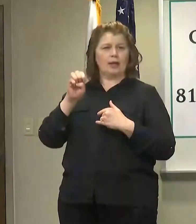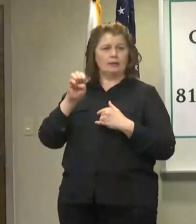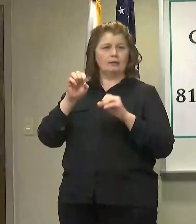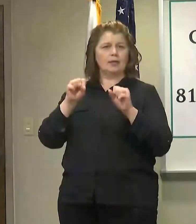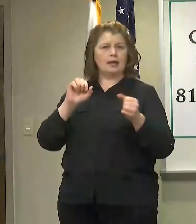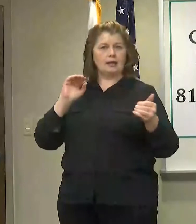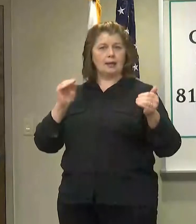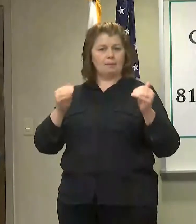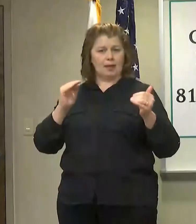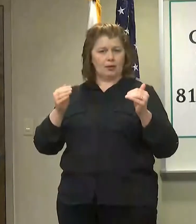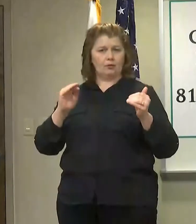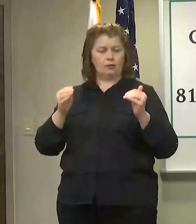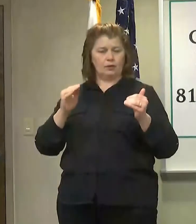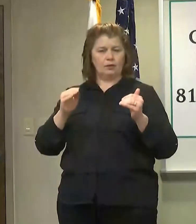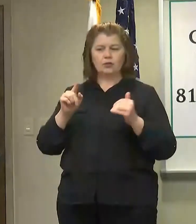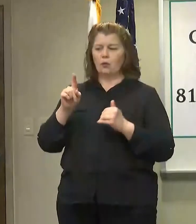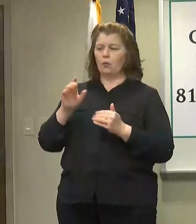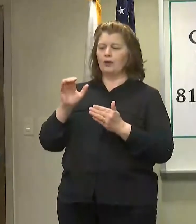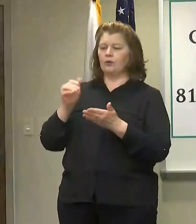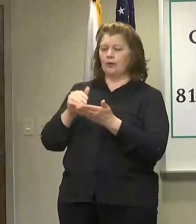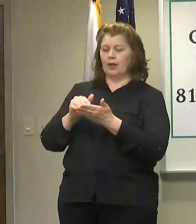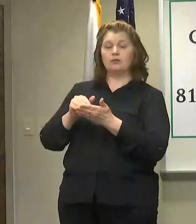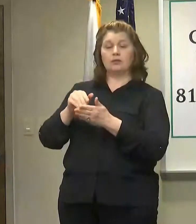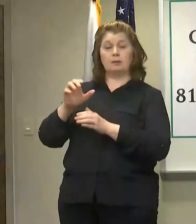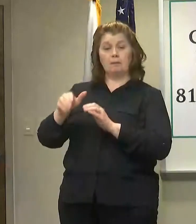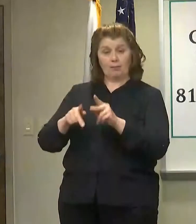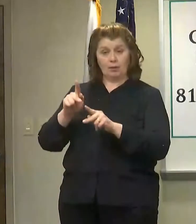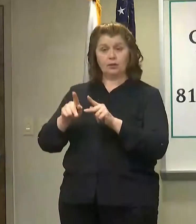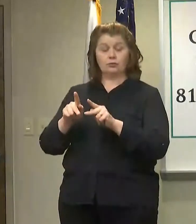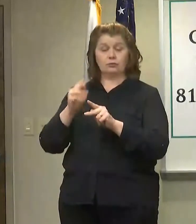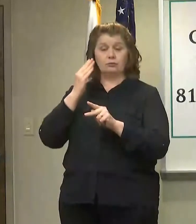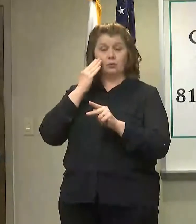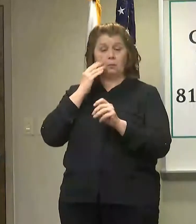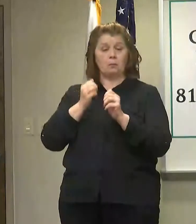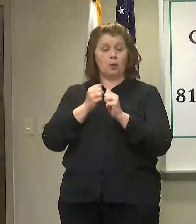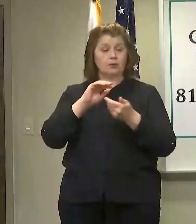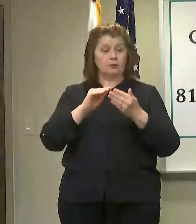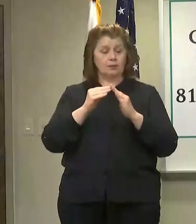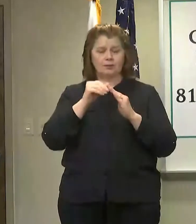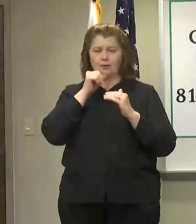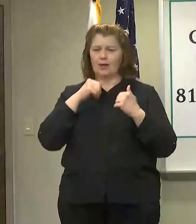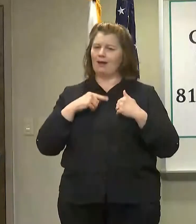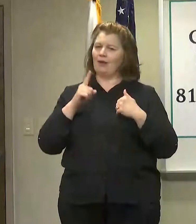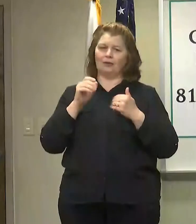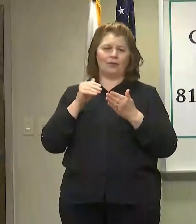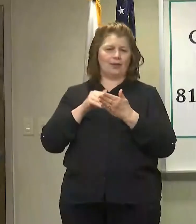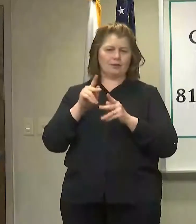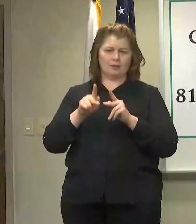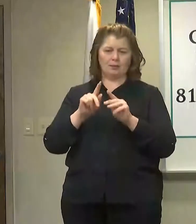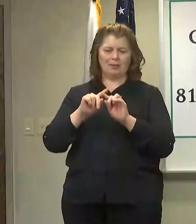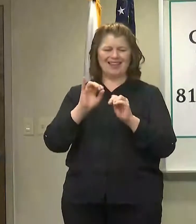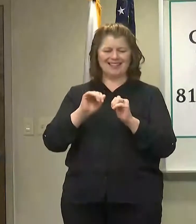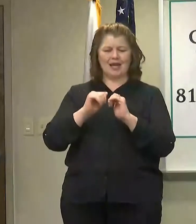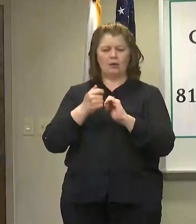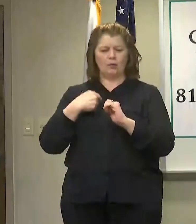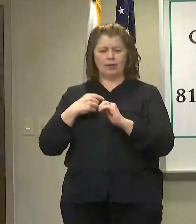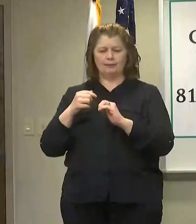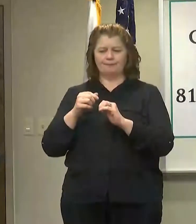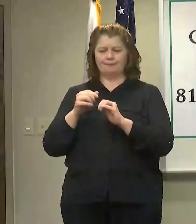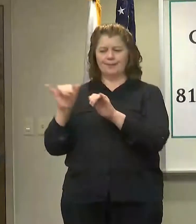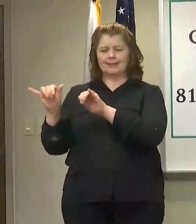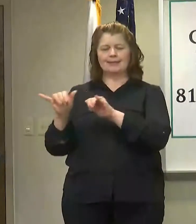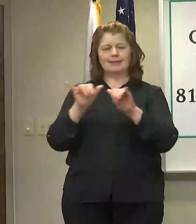a correction for 100,000 population. We know that most of our communities do not have 100,000, but it's a way to relatively